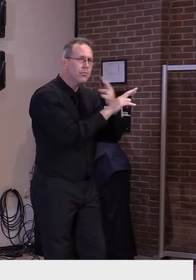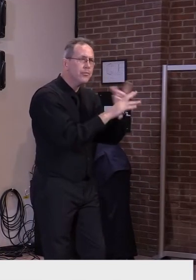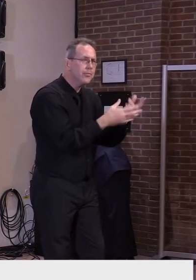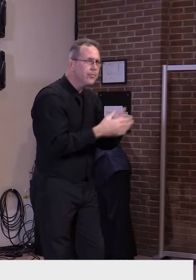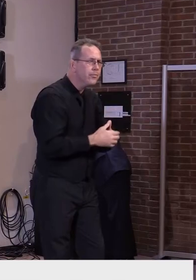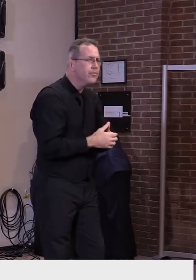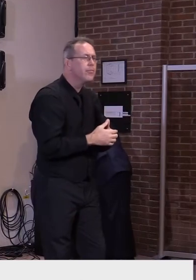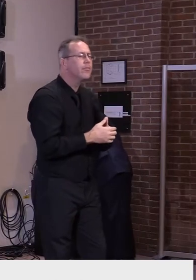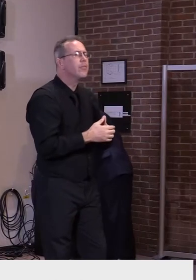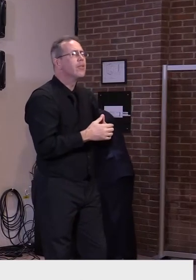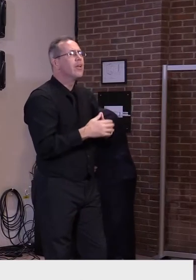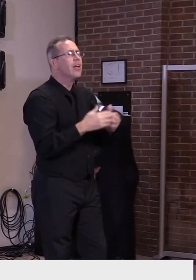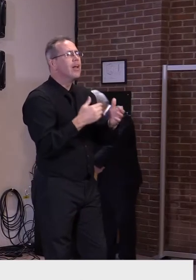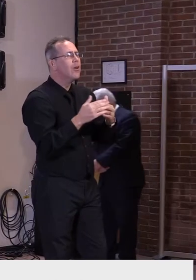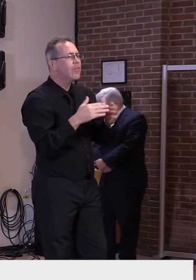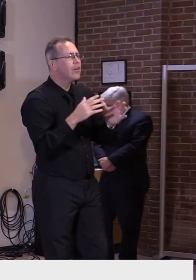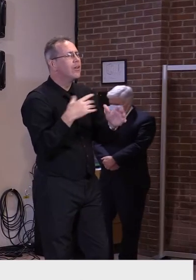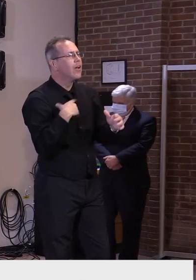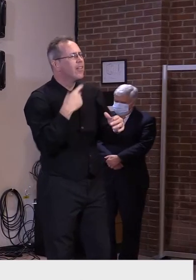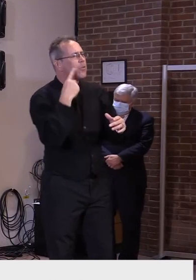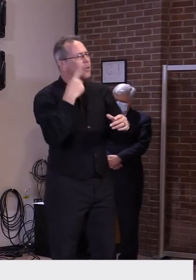but I think we can have both.